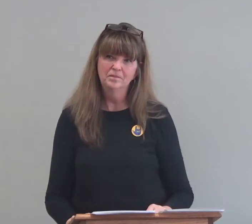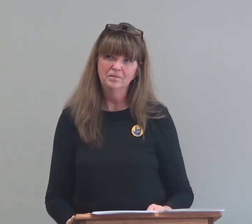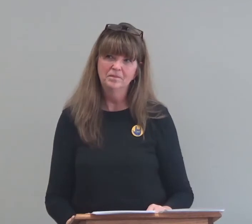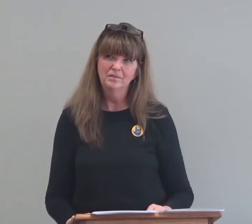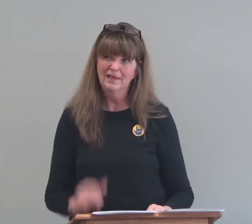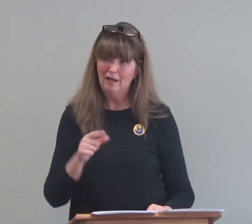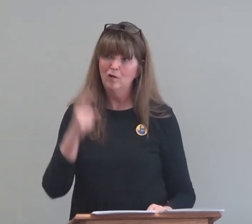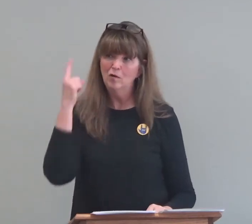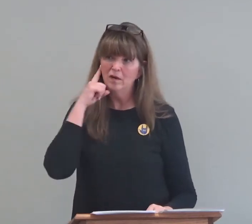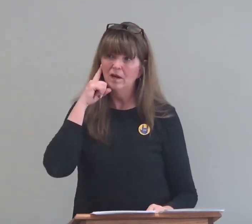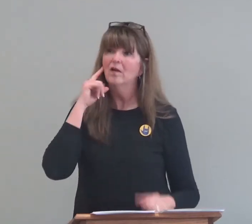wrists. Come on.